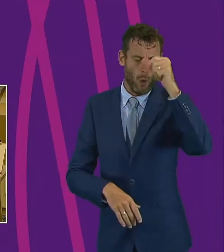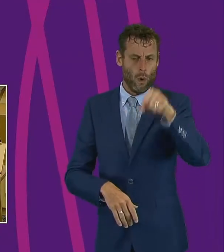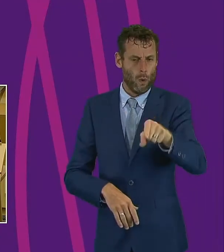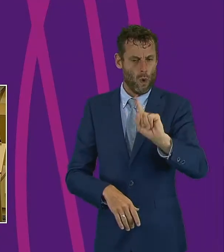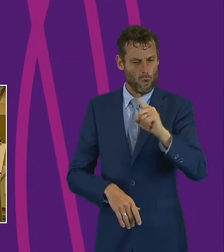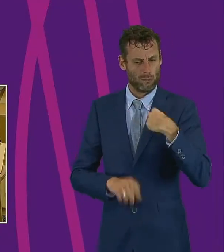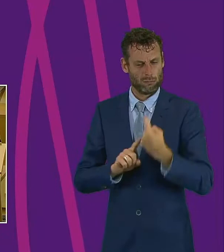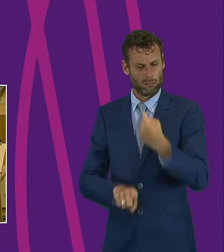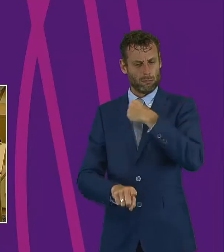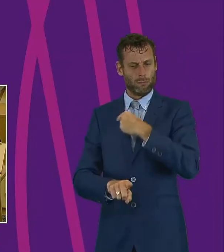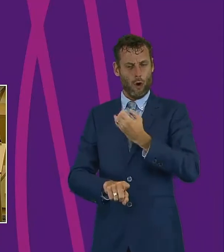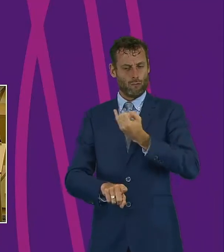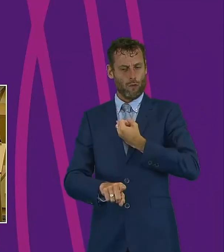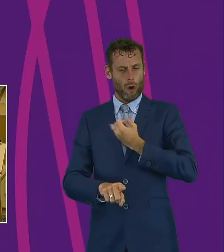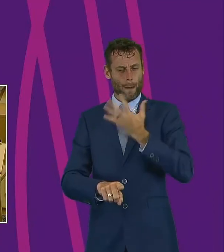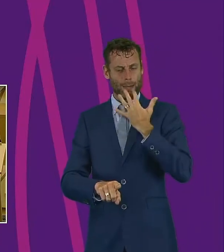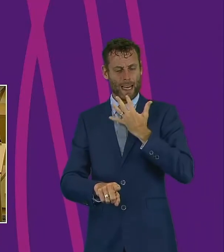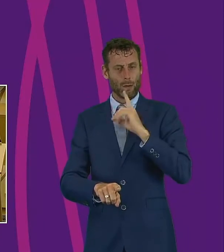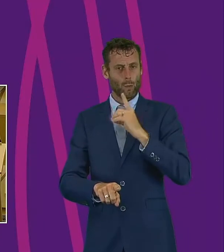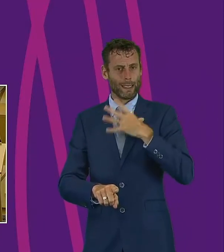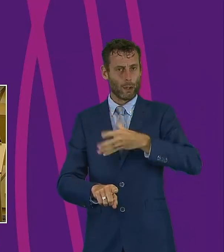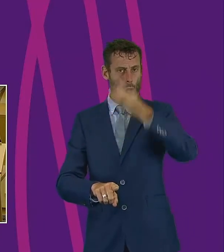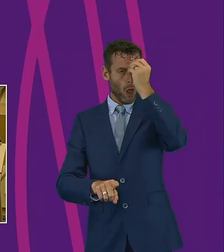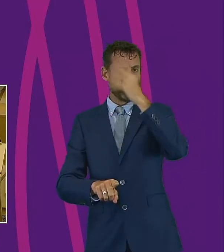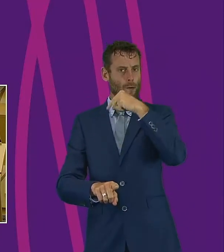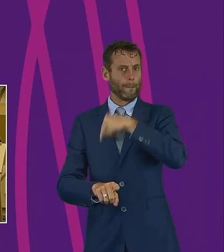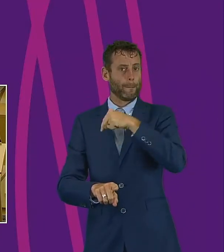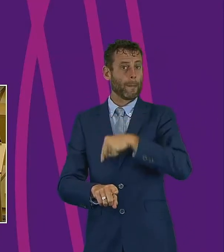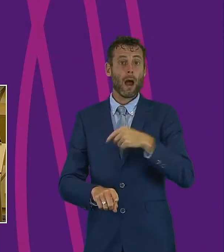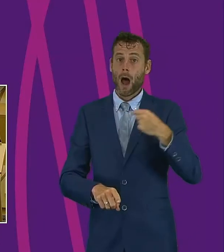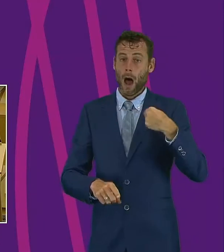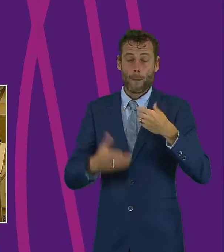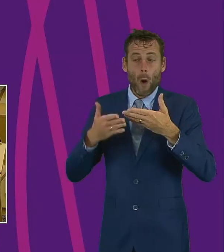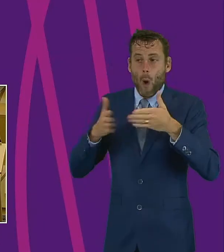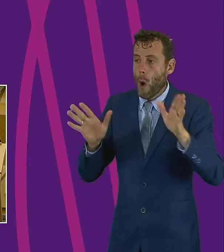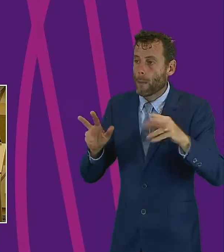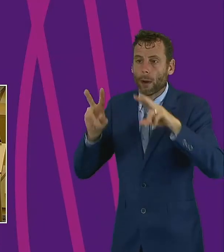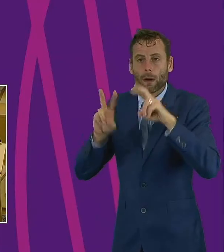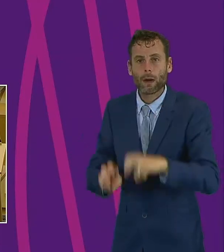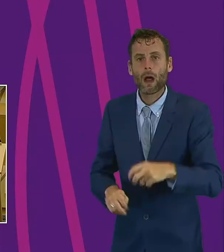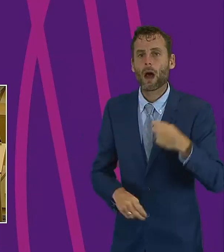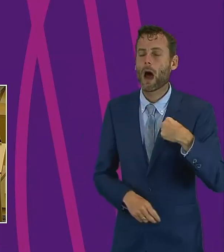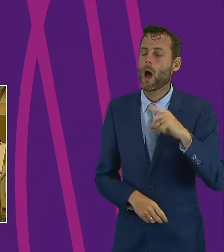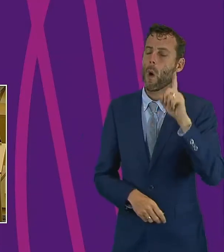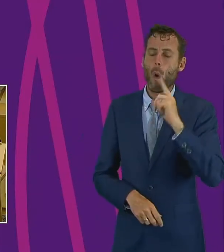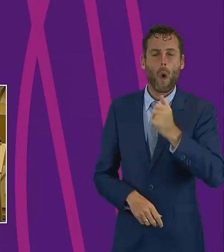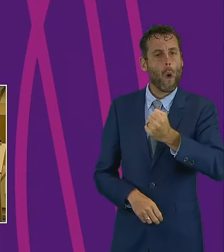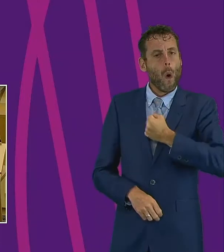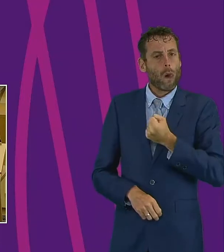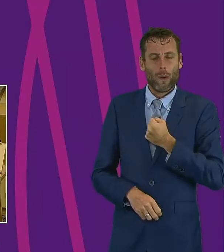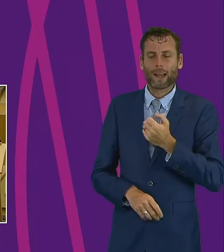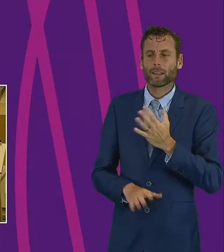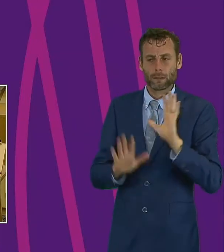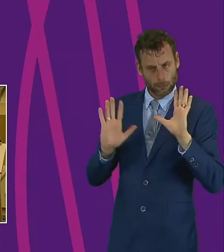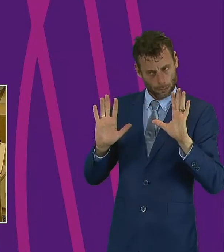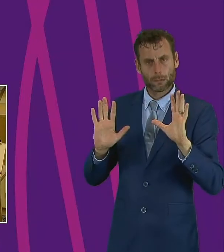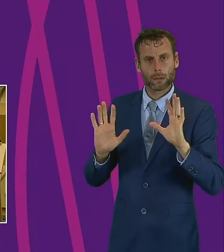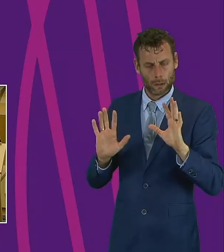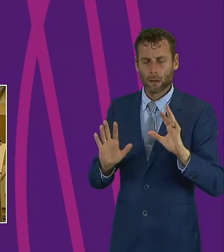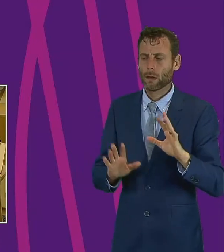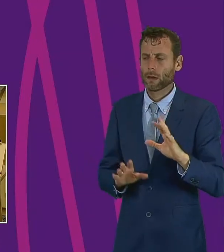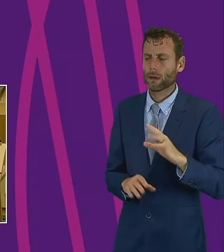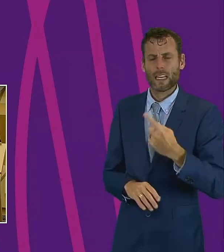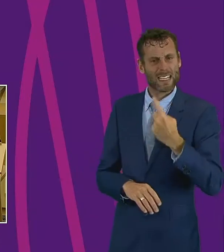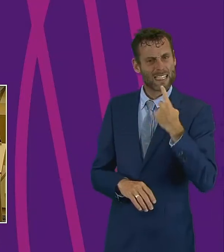So I am absolutely open to that. What I will always say, because it happens to be absolutely